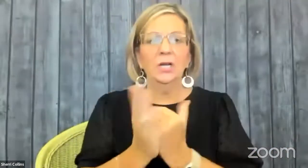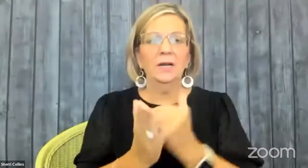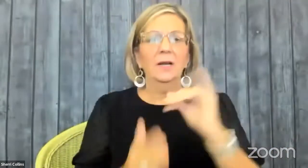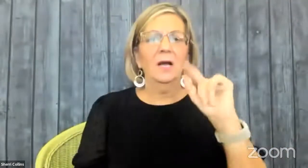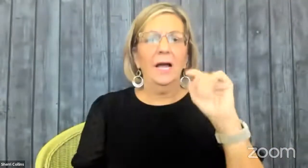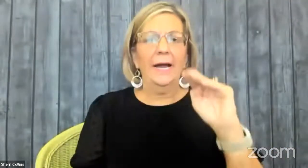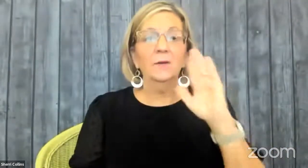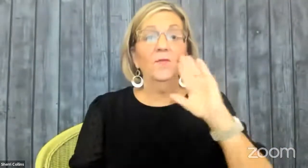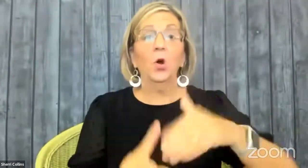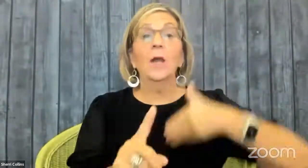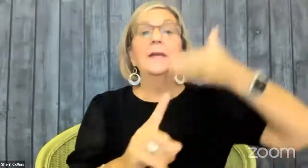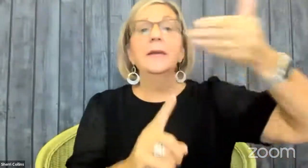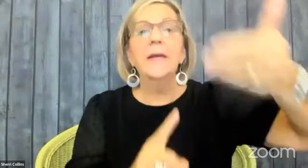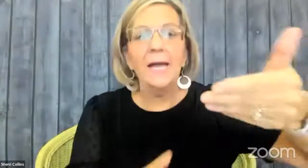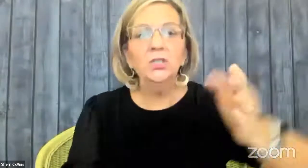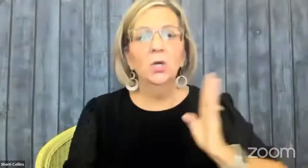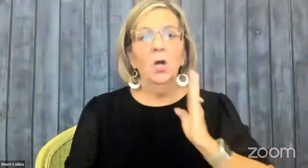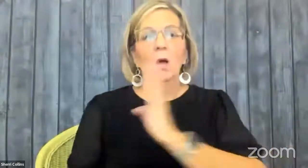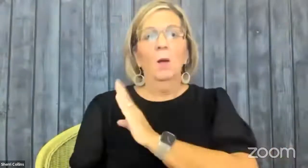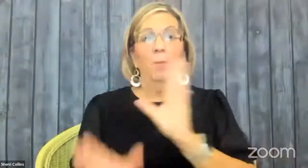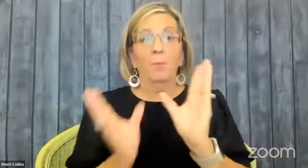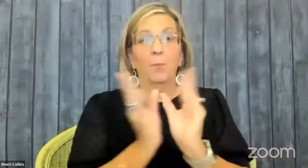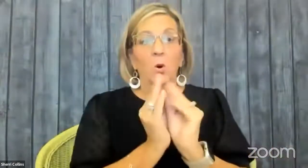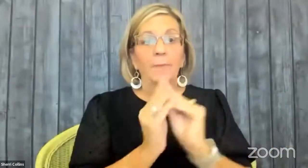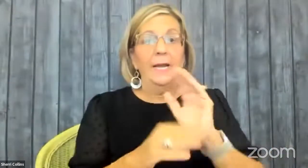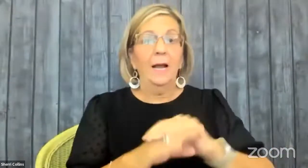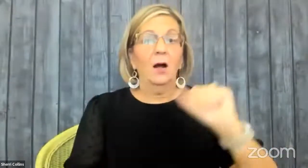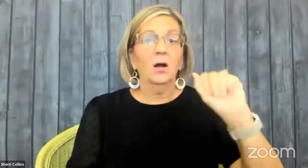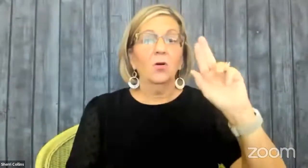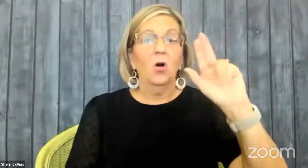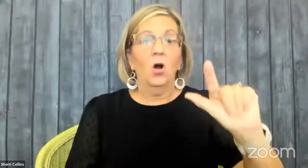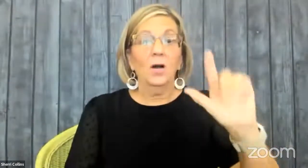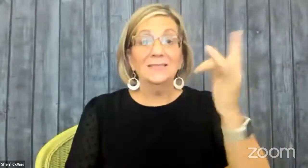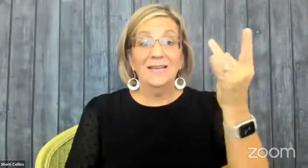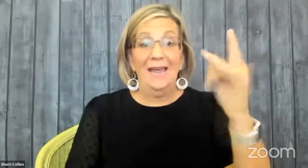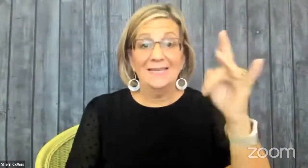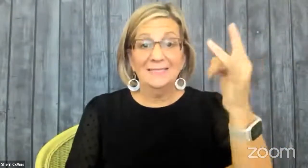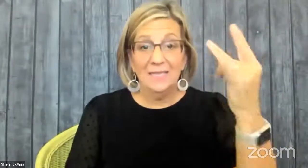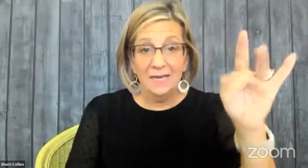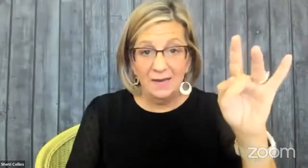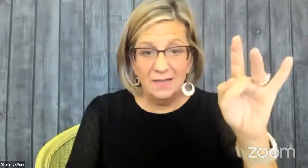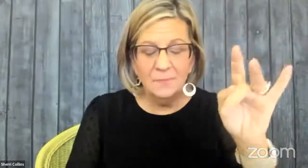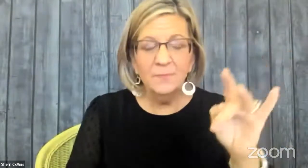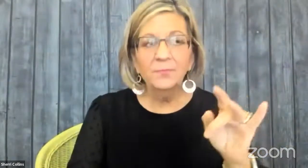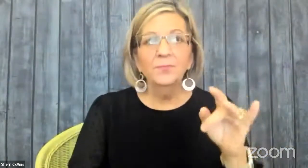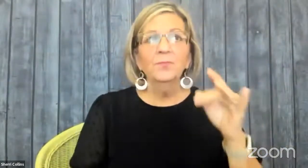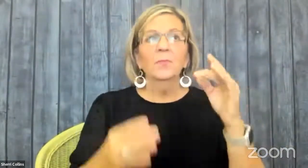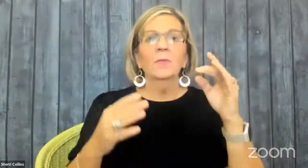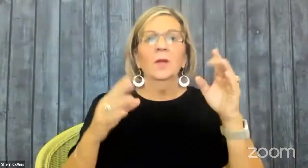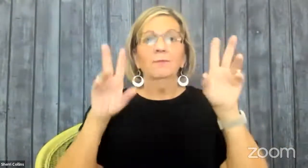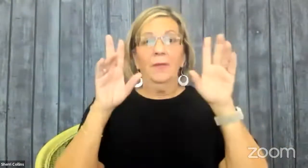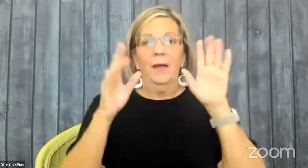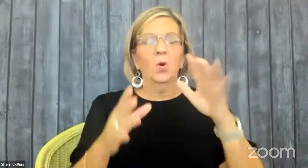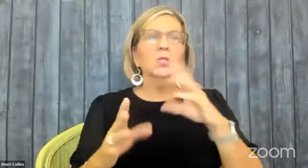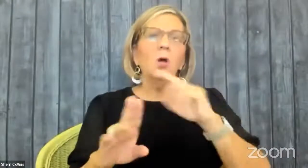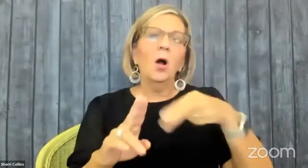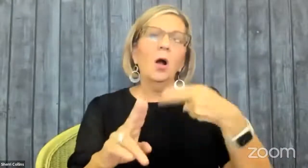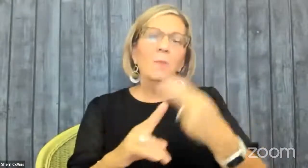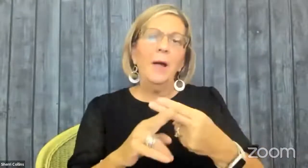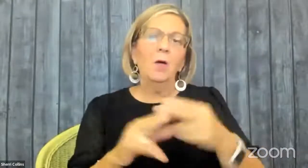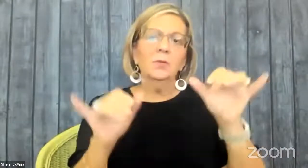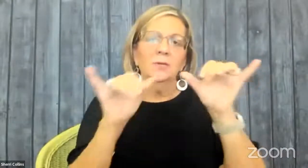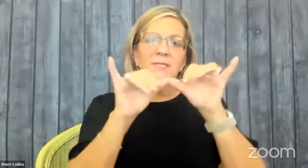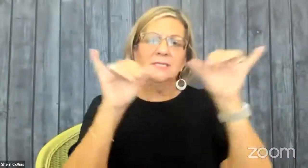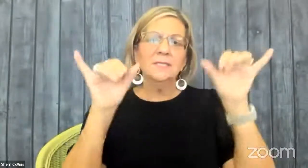an agenda item for a next board meeting on August 18th. I want to